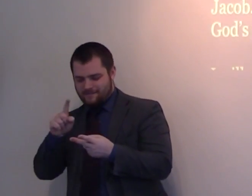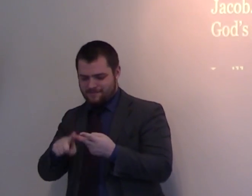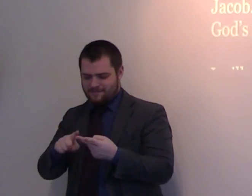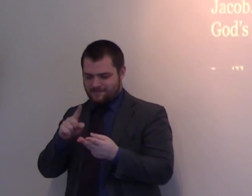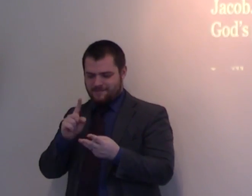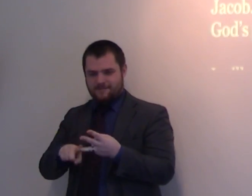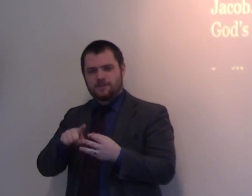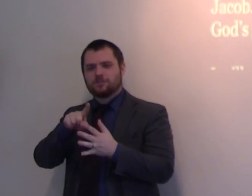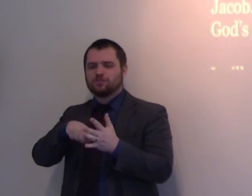and Jacob.